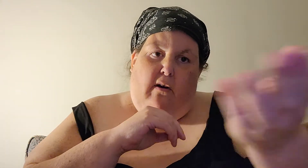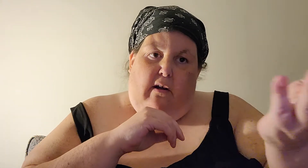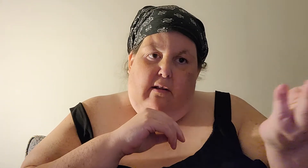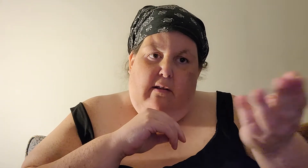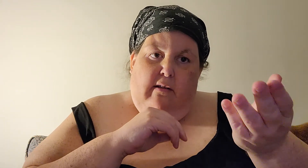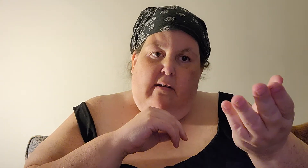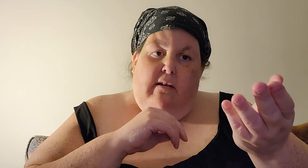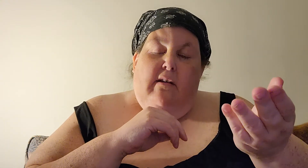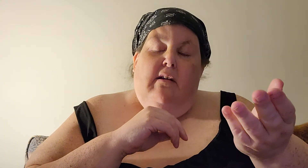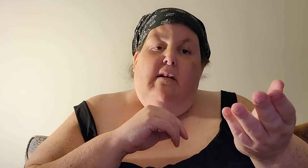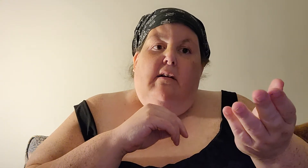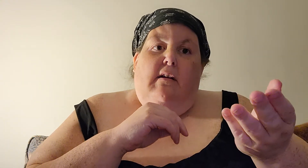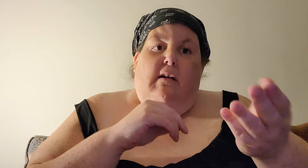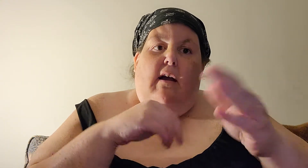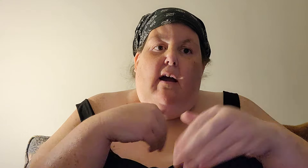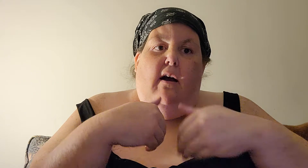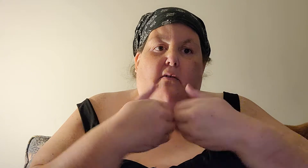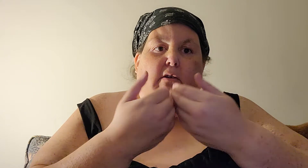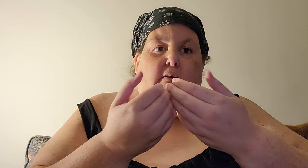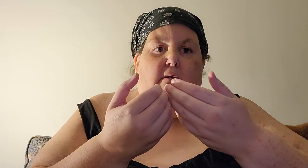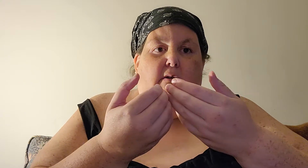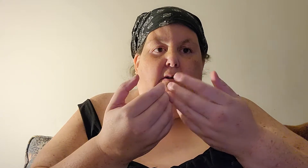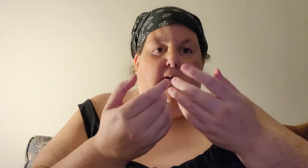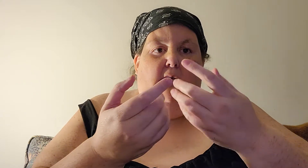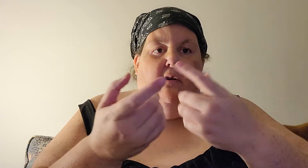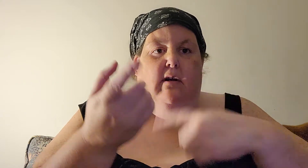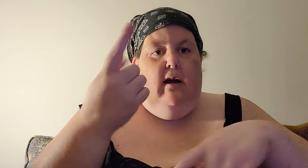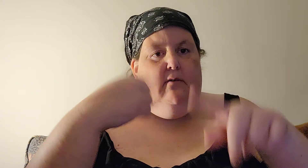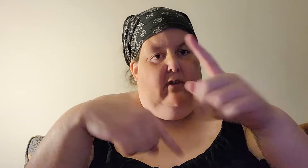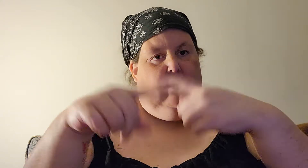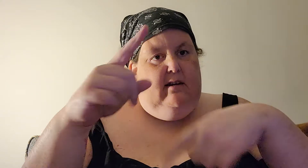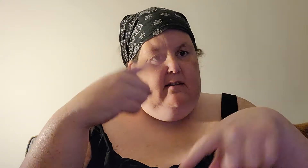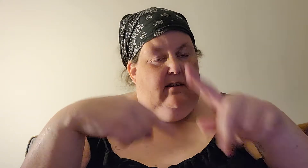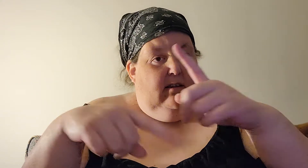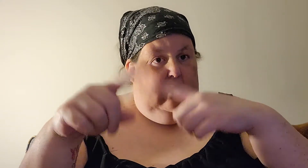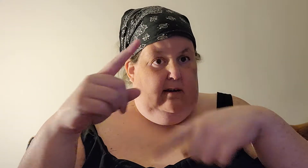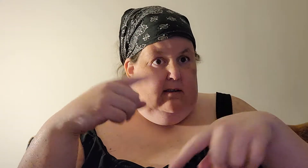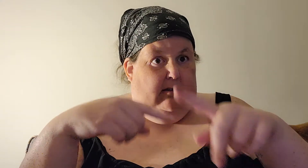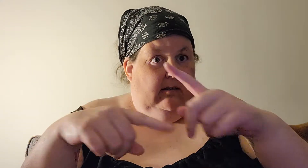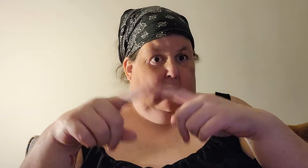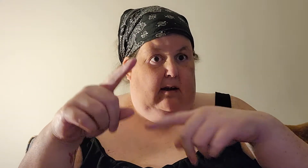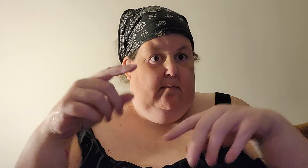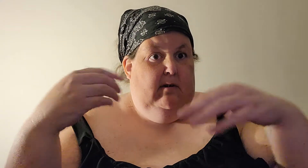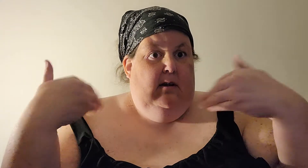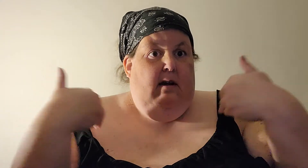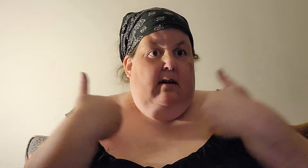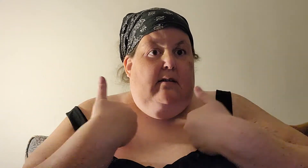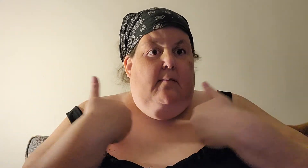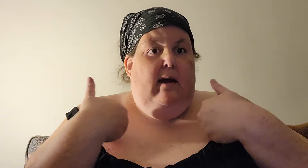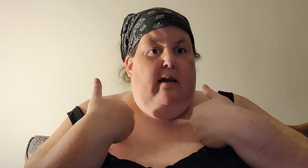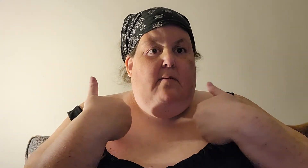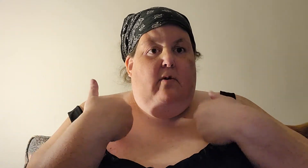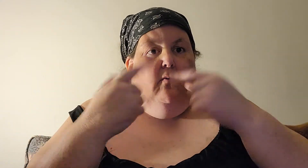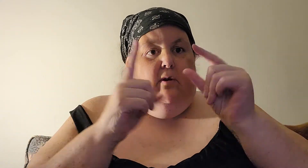all how to, I don't think I did sign this time, some animal